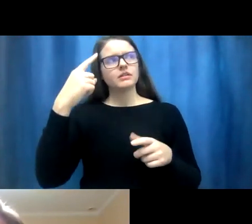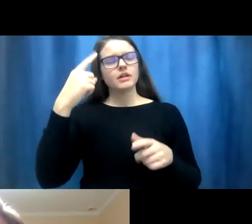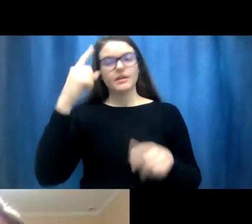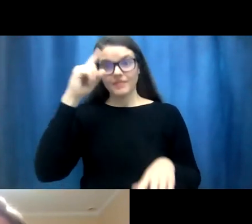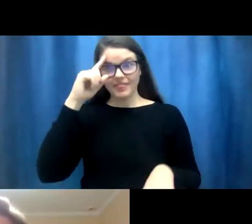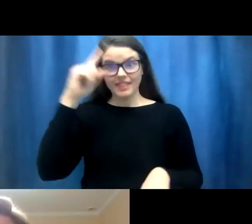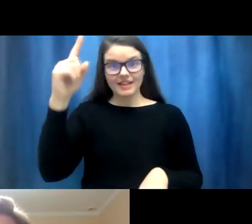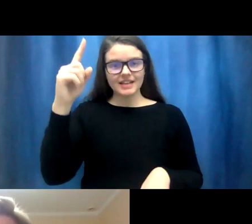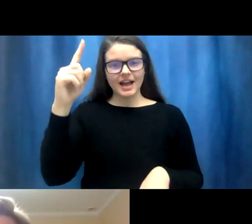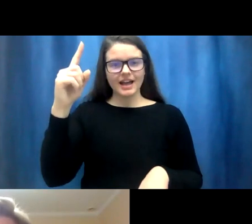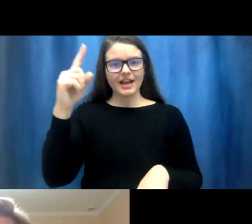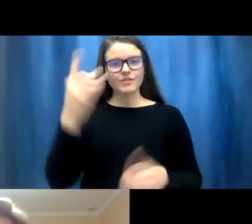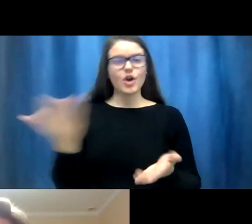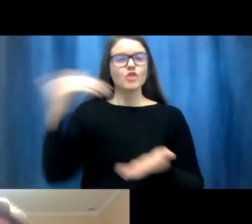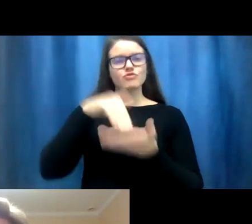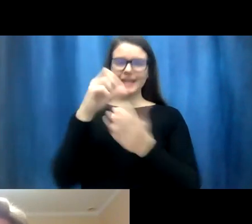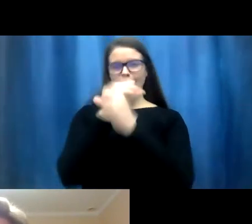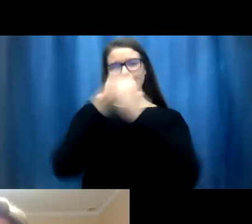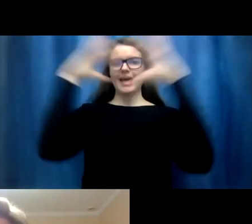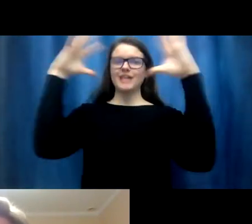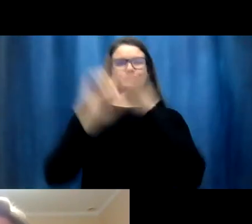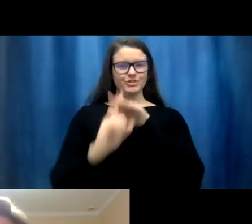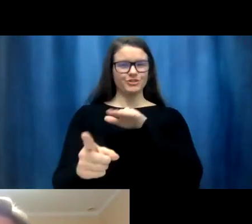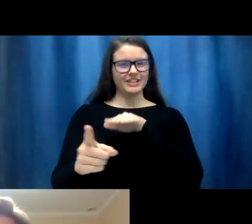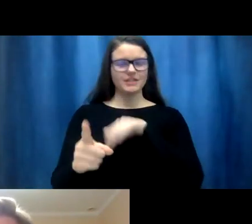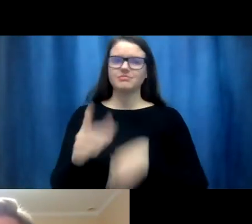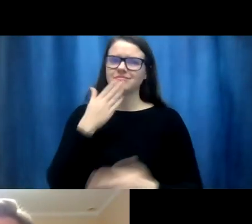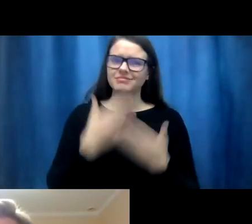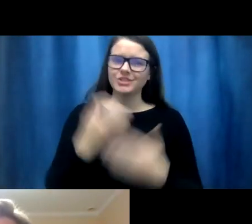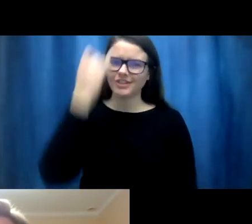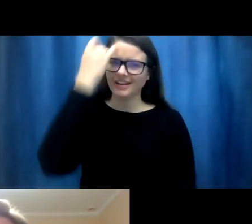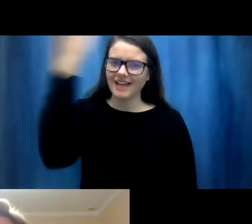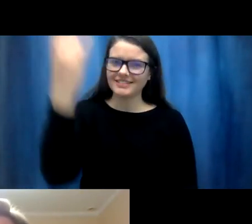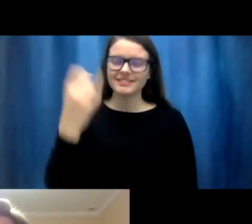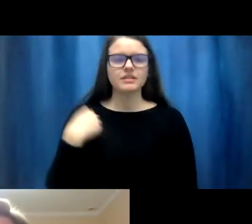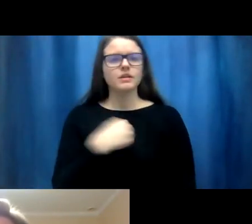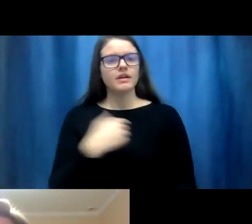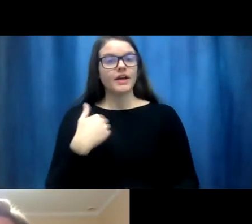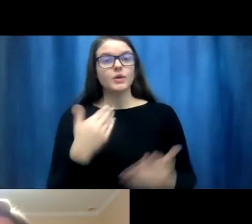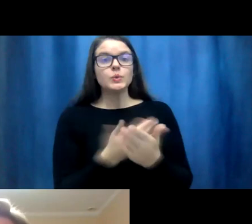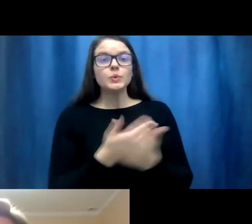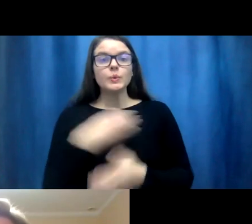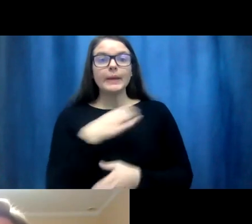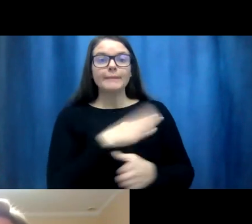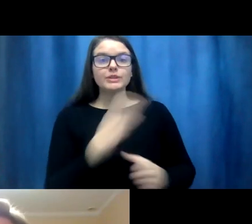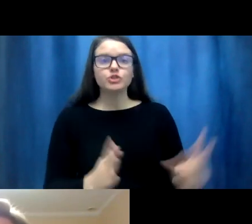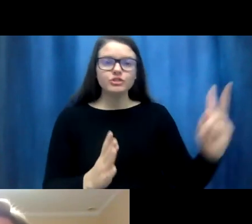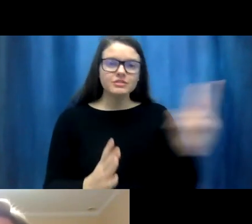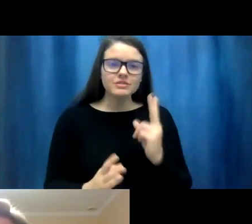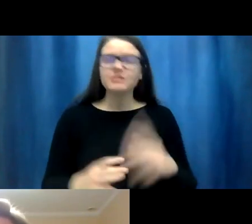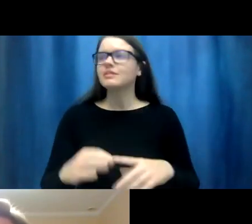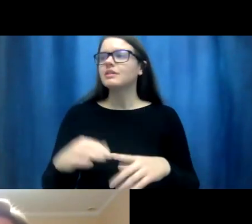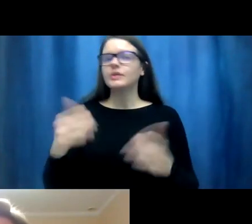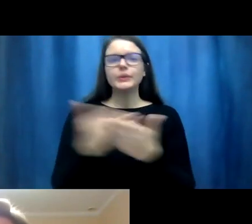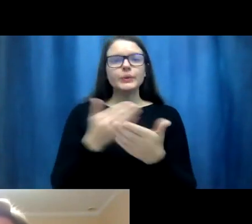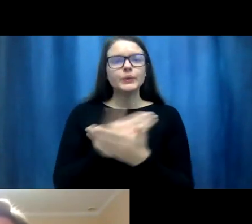a reimagined retreat is a good idea. I think that with our new commissioners and some new initiatives, it would